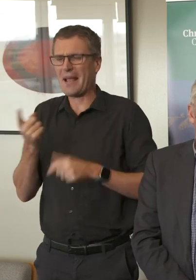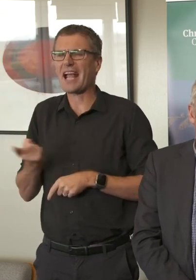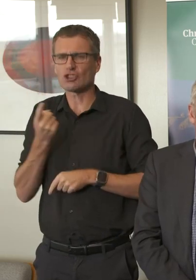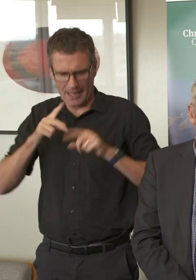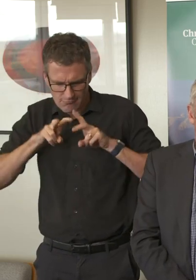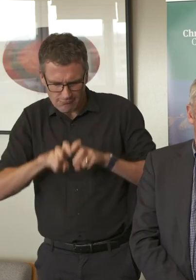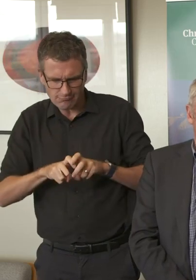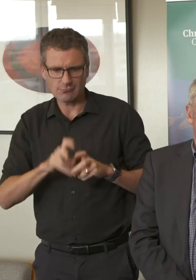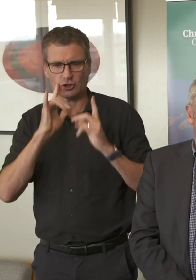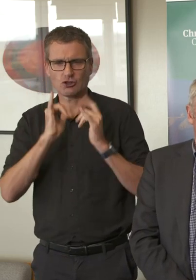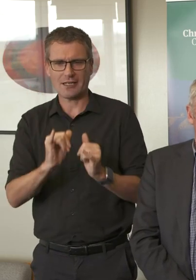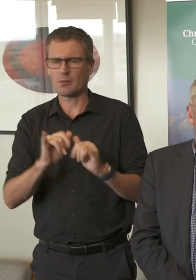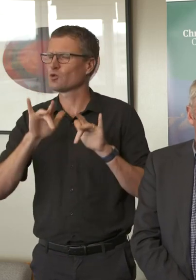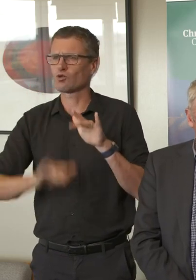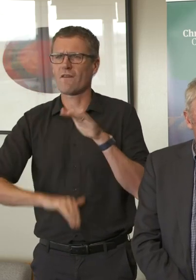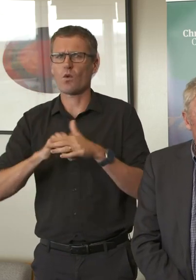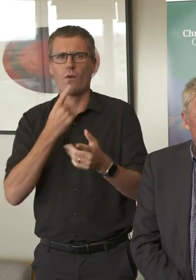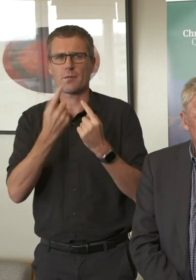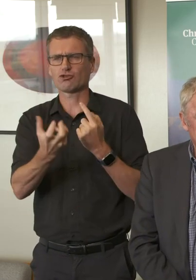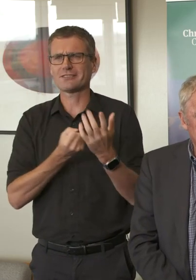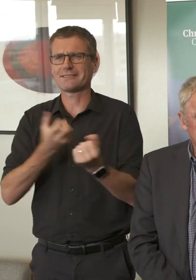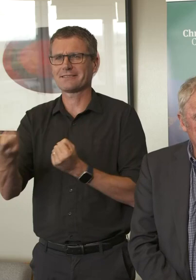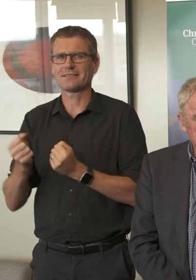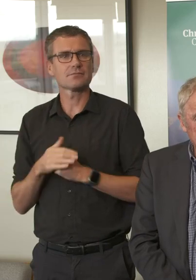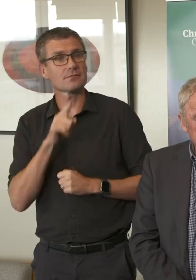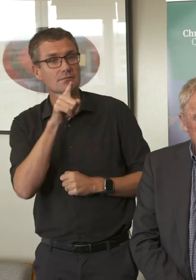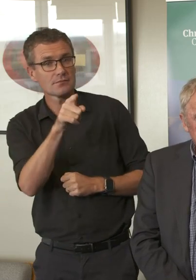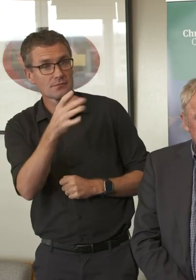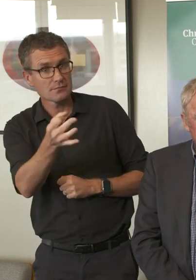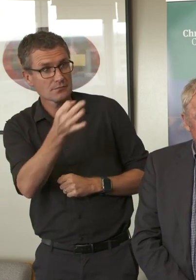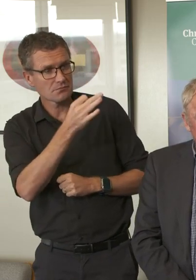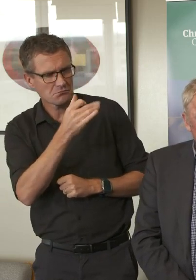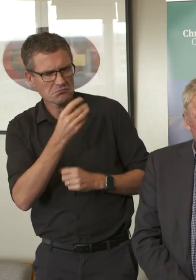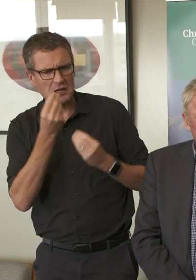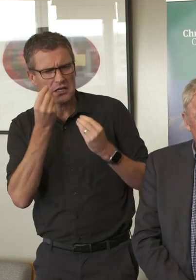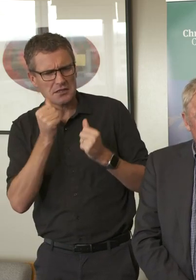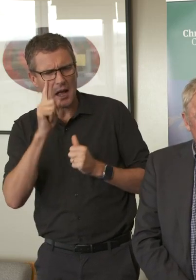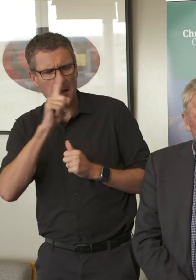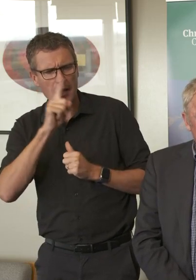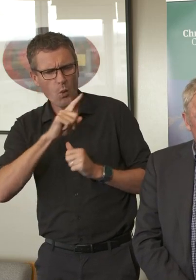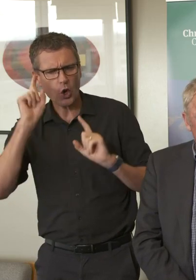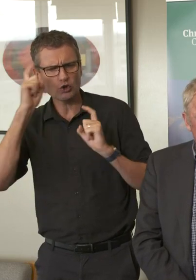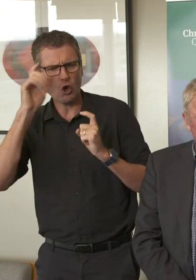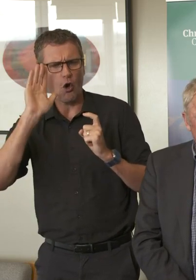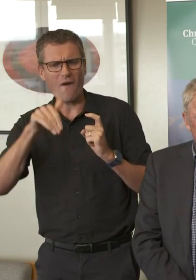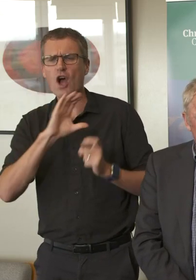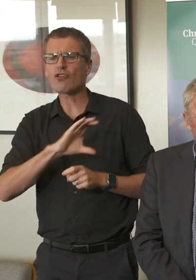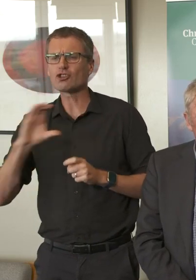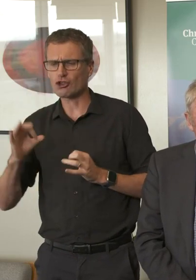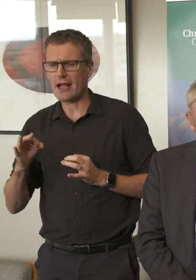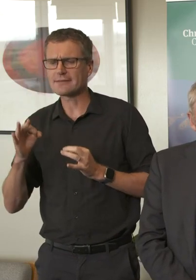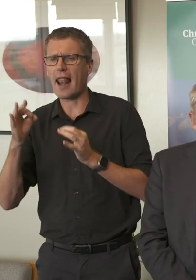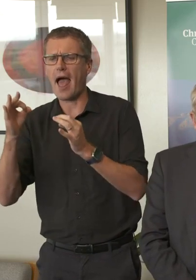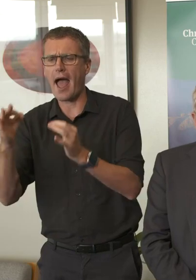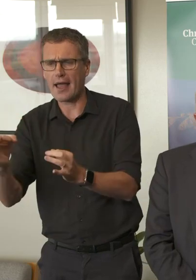still coming through. And we've had some people raise concerns about the timing of the state of emergency in Christchurch.